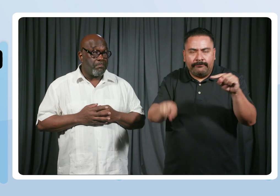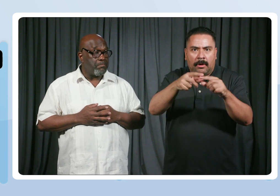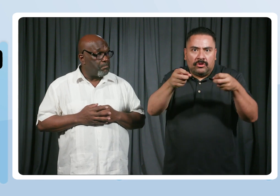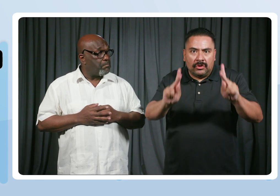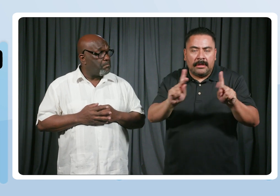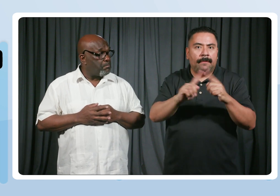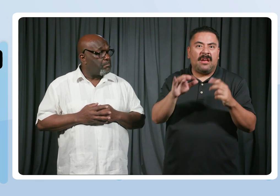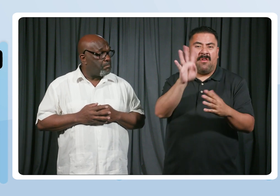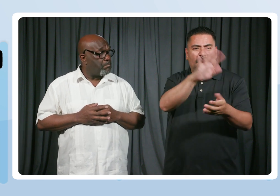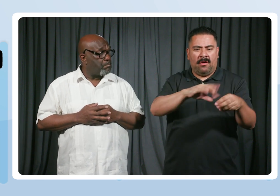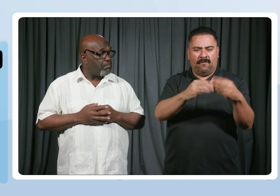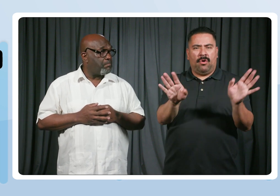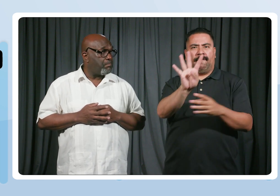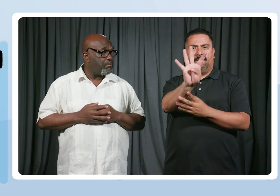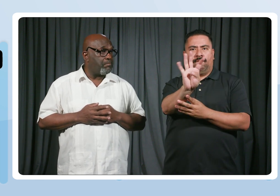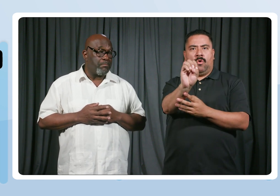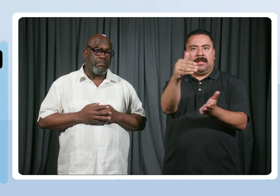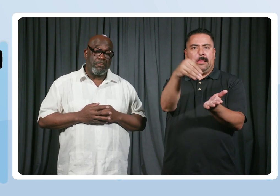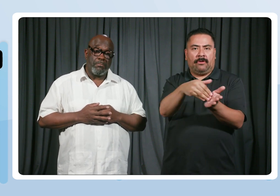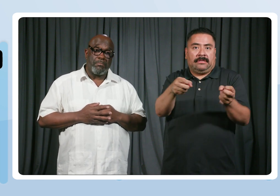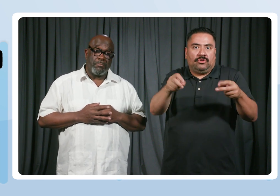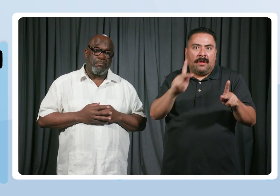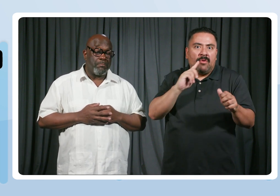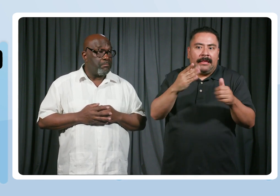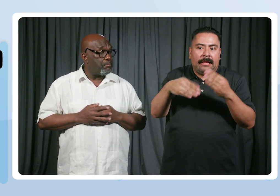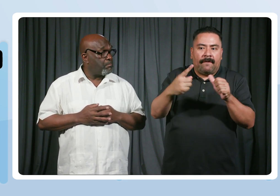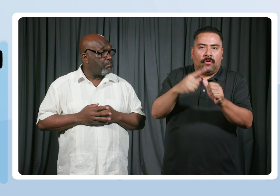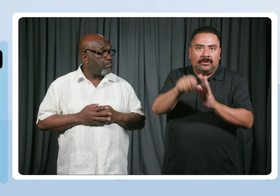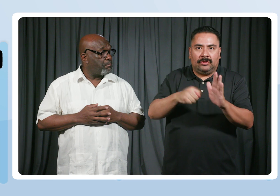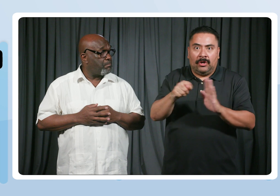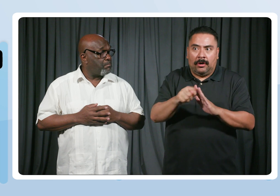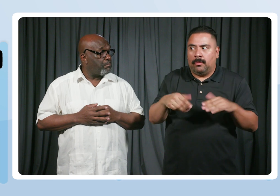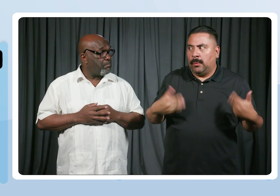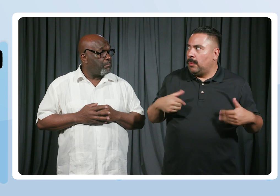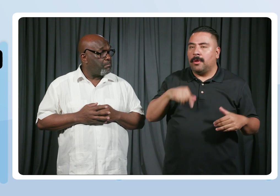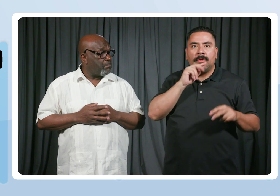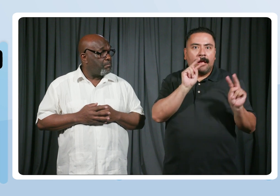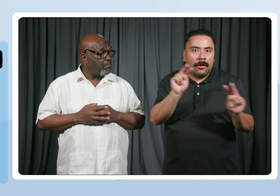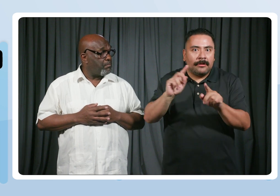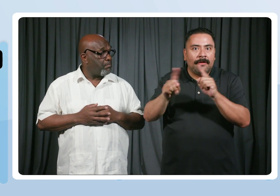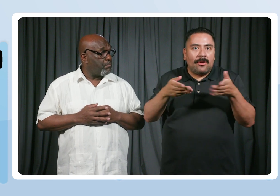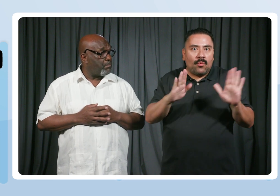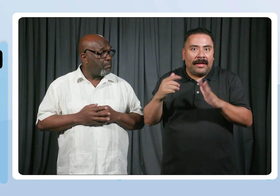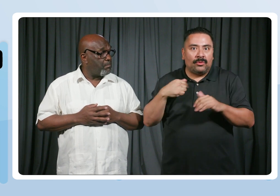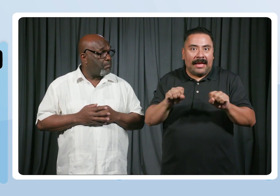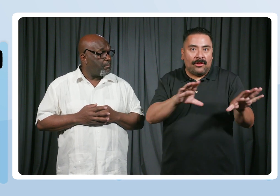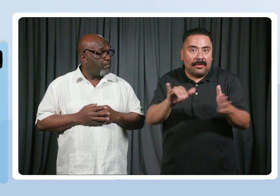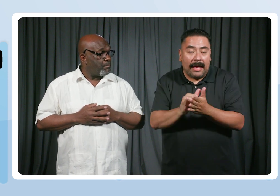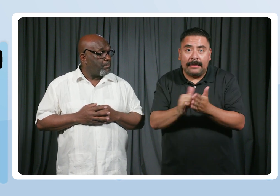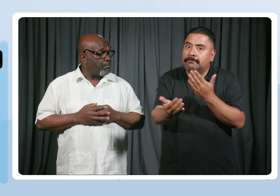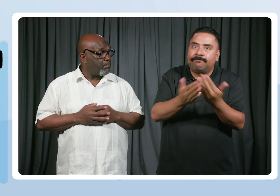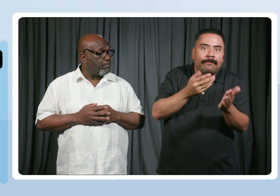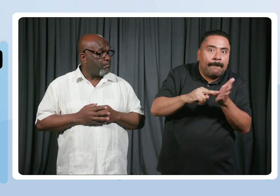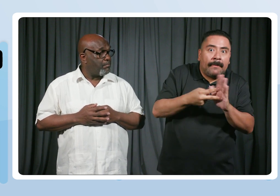But overall, 40,000 opportunities by the end of the first term. So really looking into all the different ways that we can do that, whether